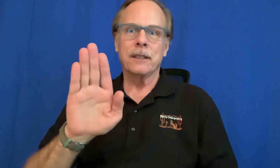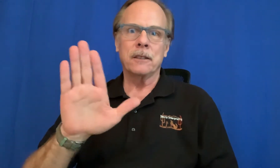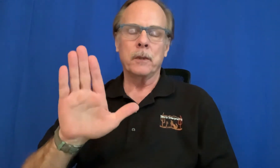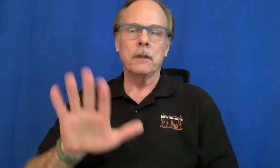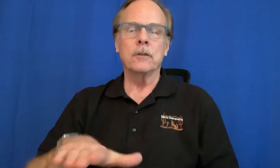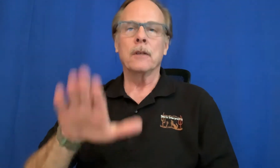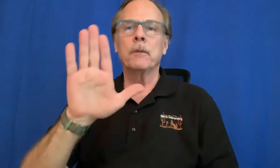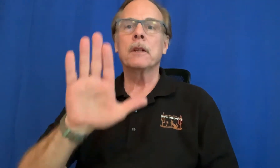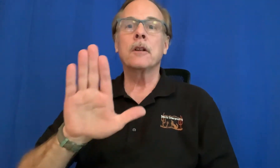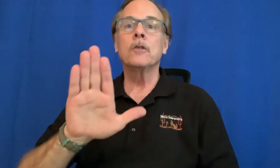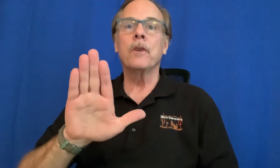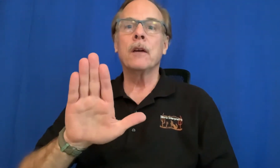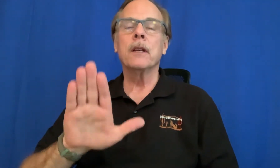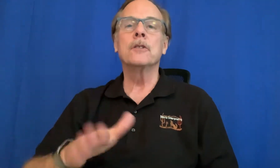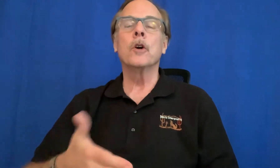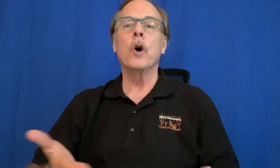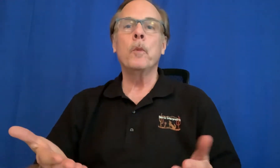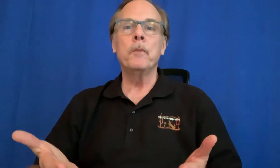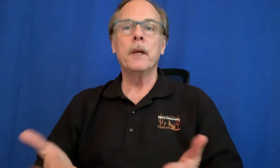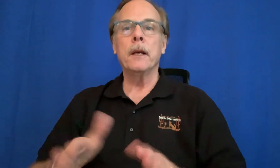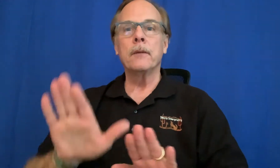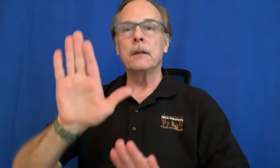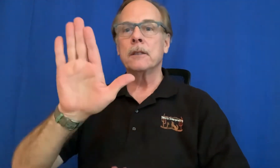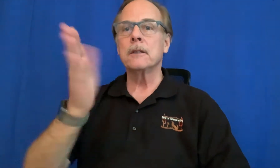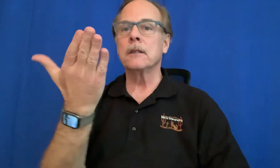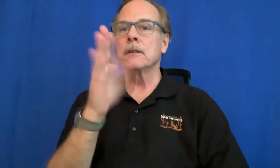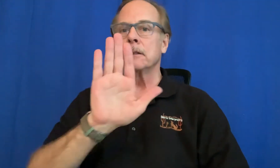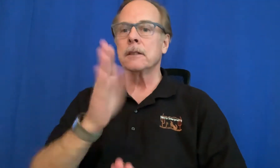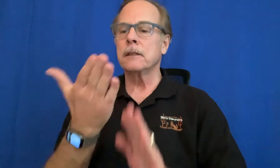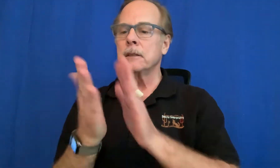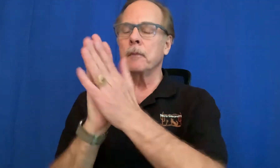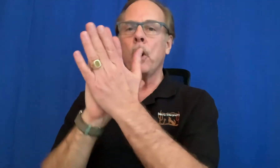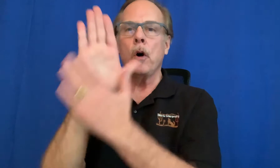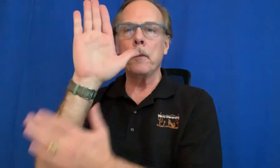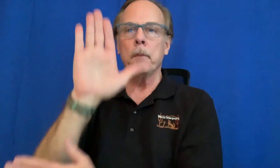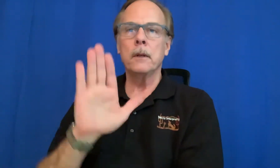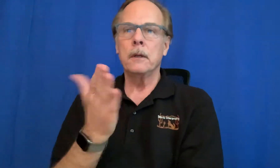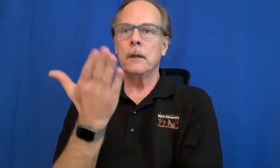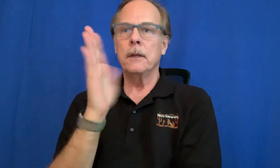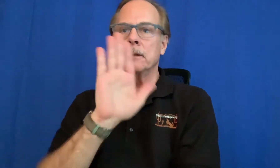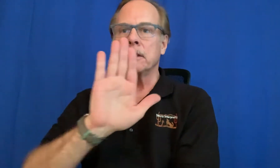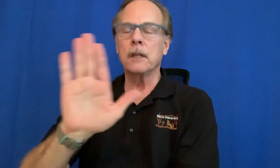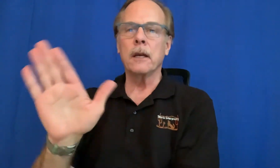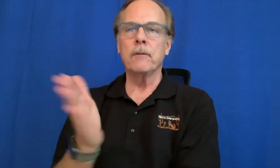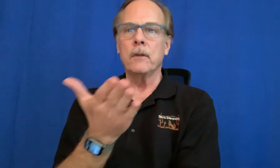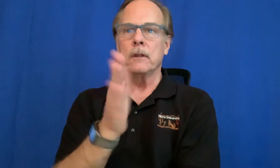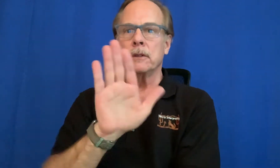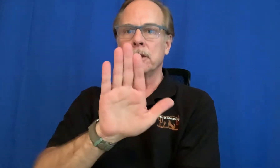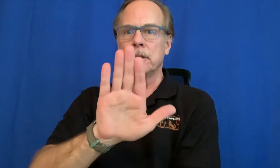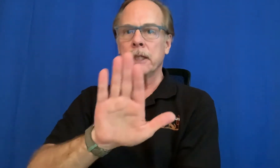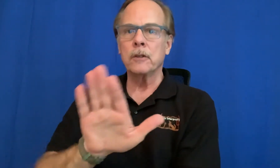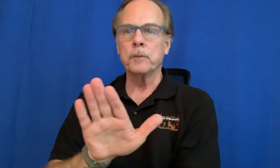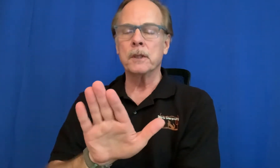that'd be a closed, but the closed 5 hand. So open B hand. This is the palm is the sign. This is signals